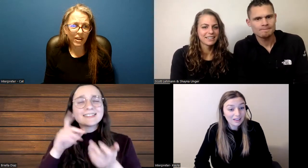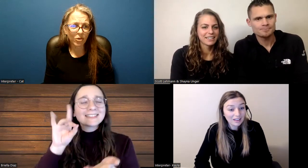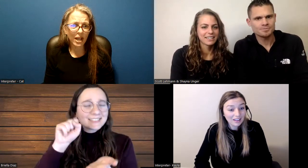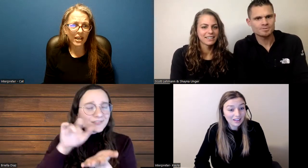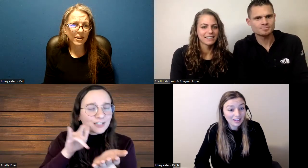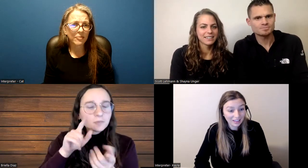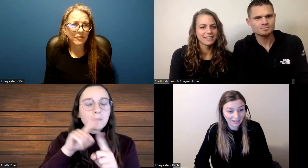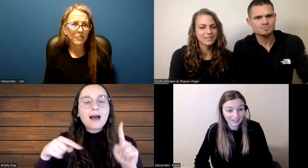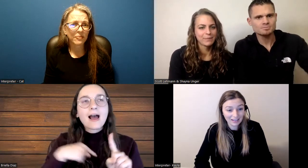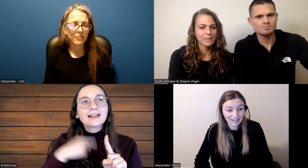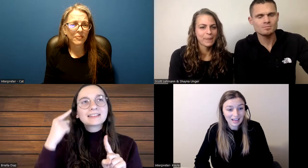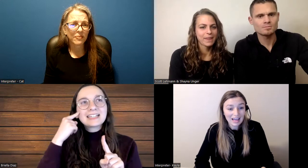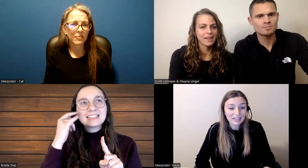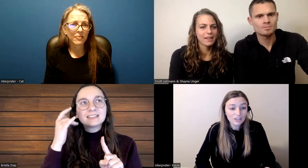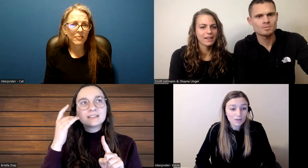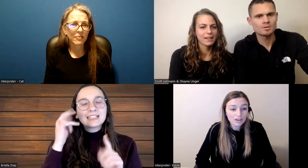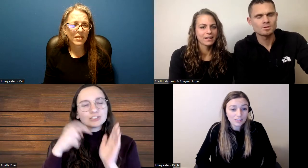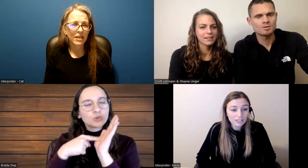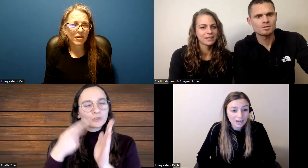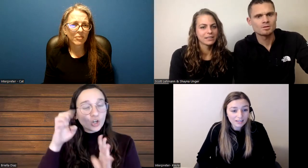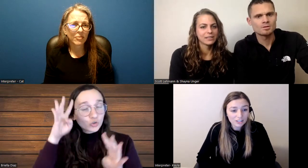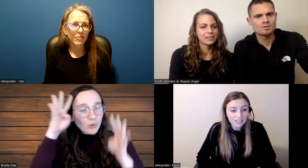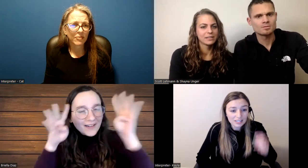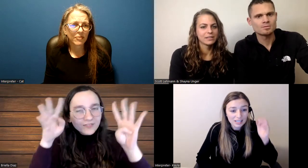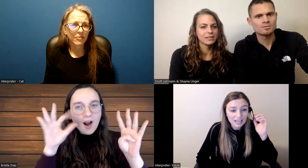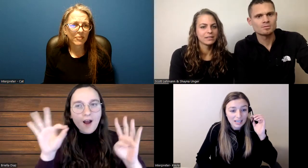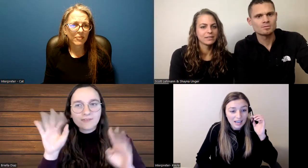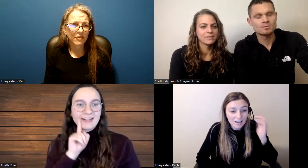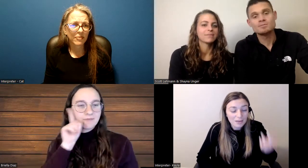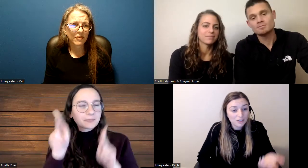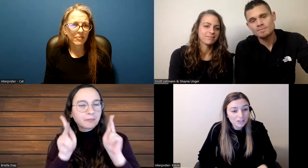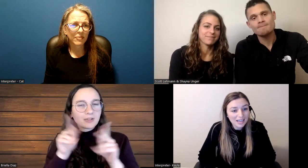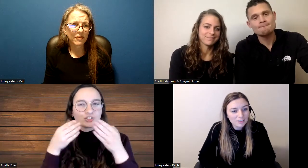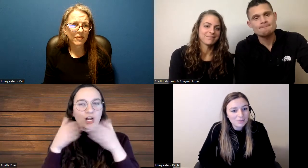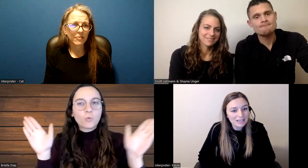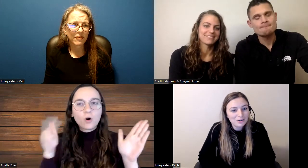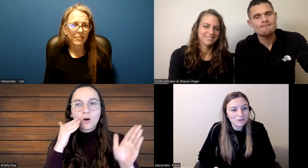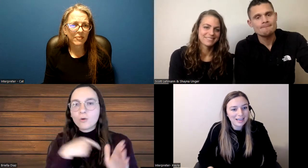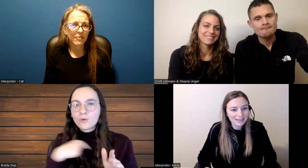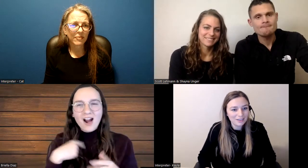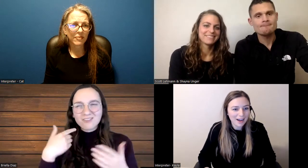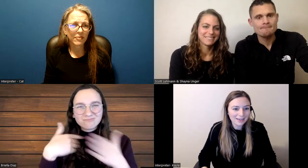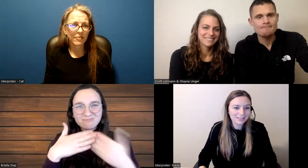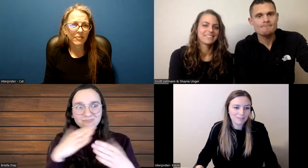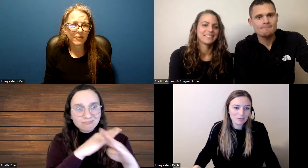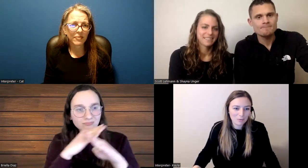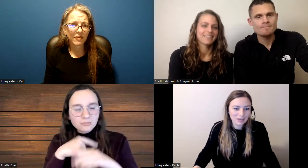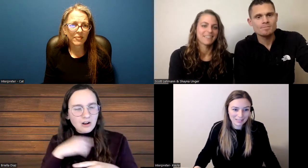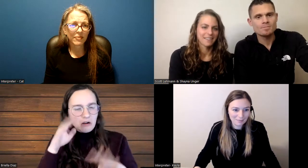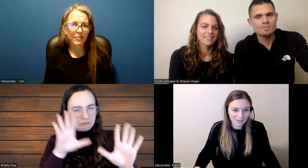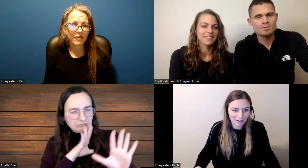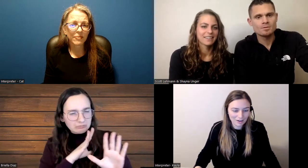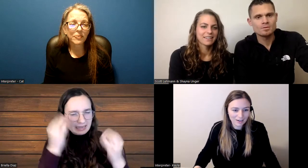We found a way. And, you know, there are different challenges. And you just kind of have to be creative. As deaf people,